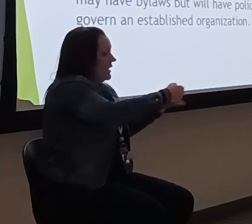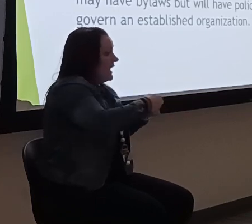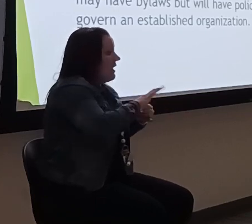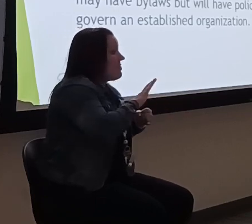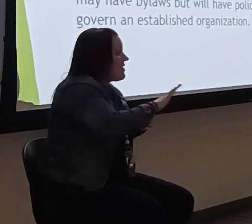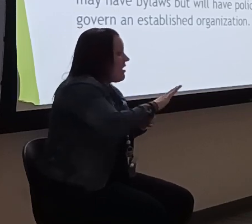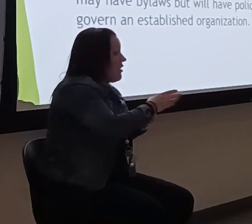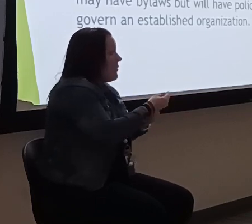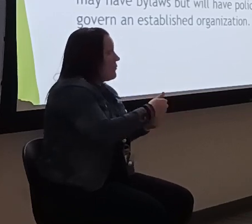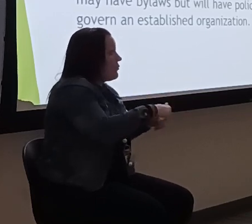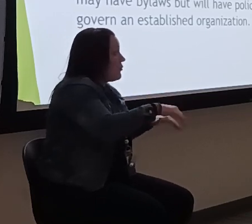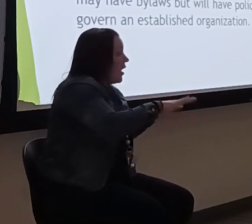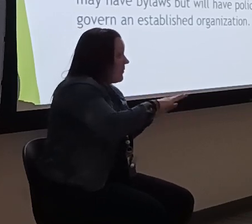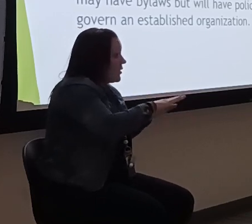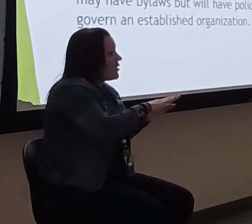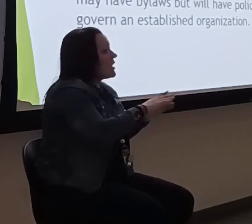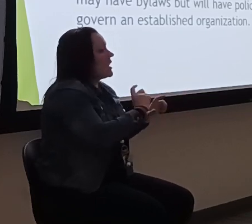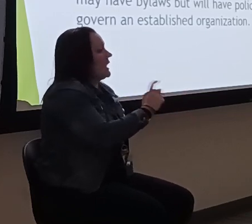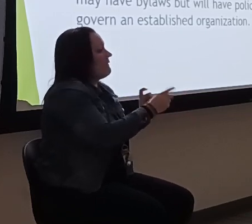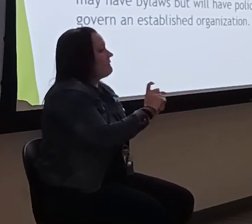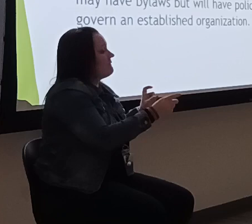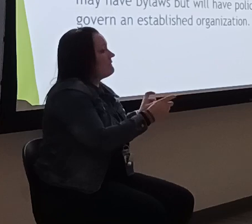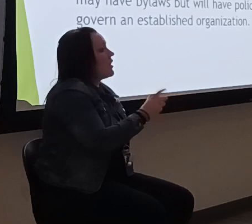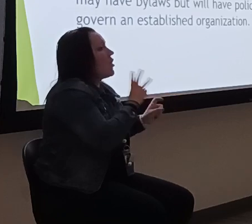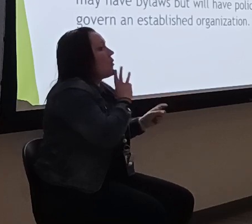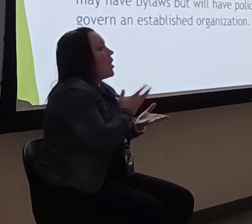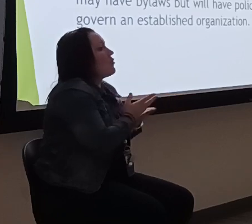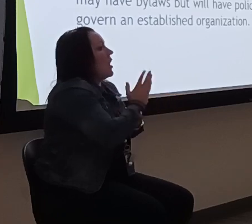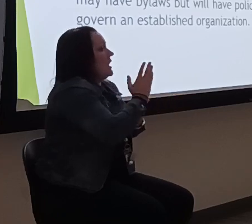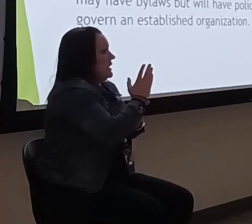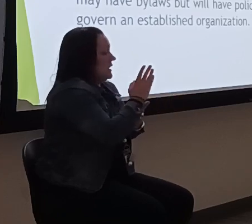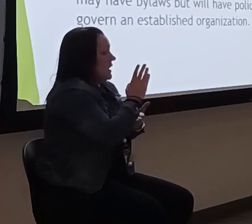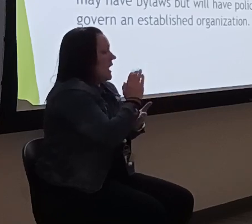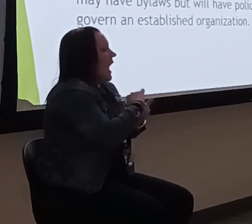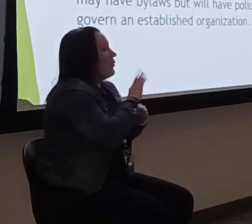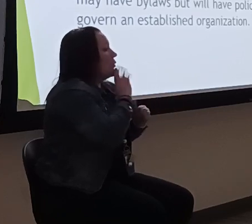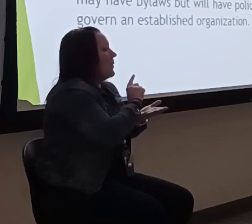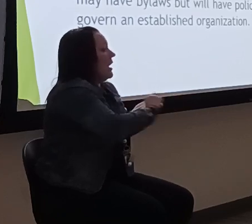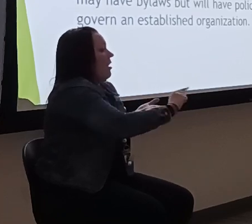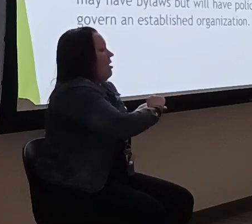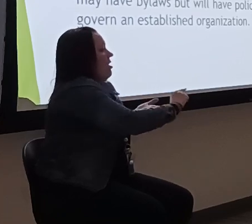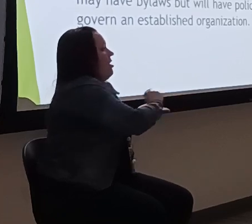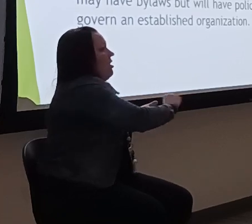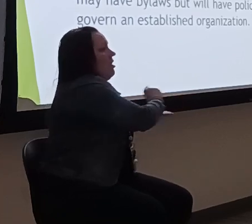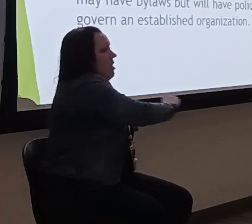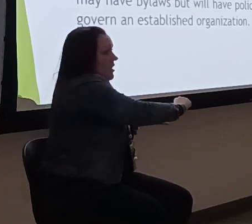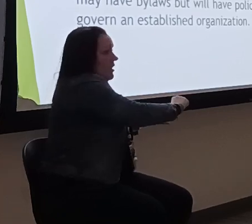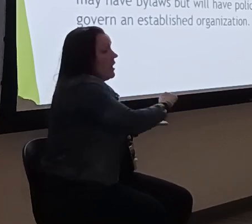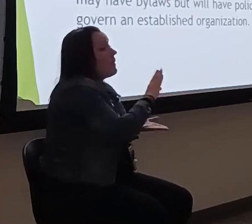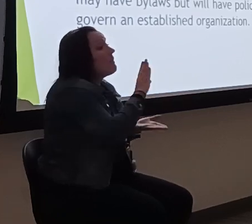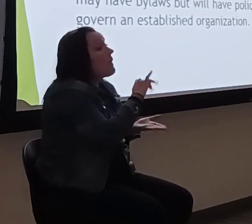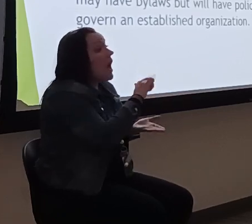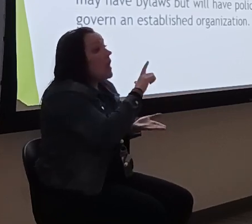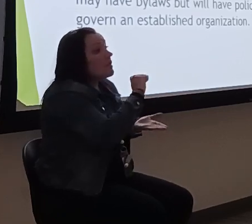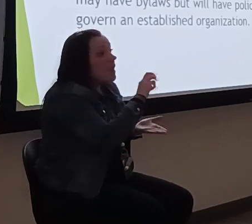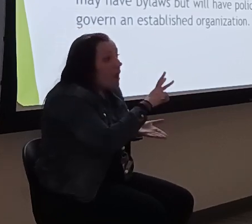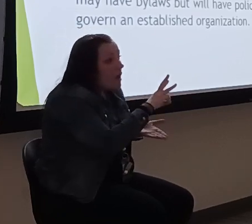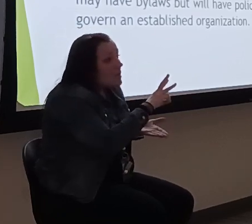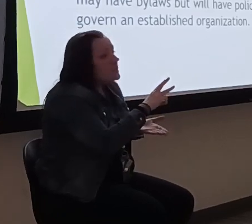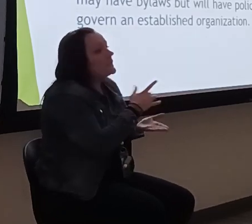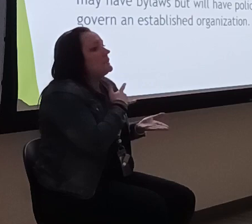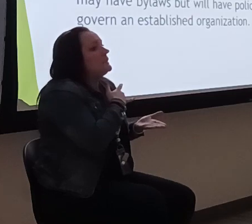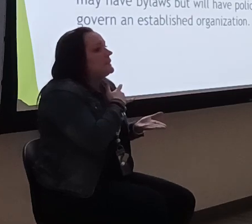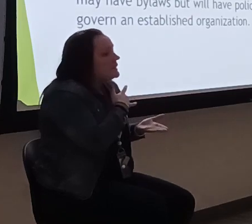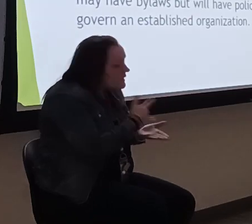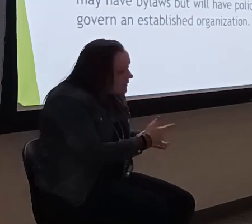property, the water right, will be administered. Bylaws typically are